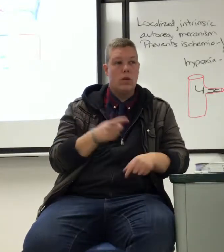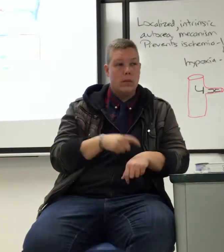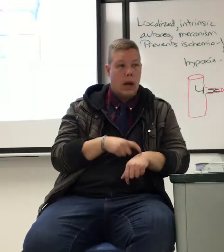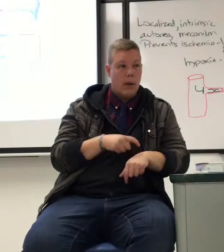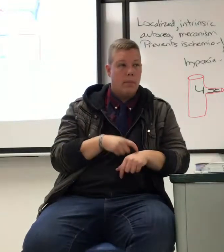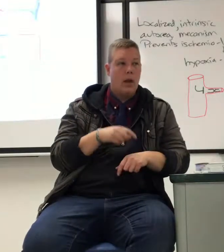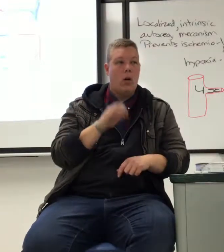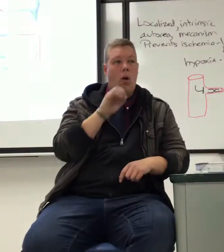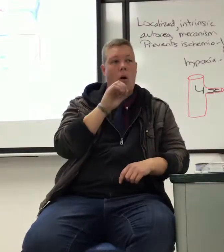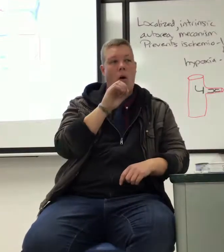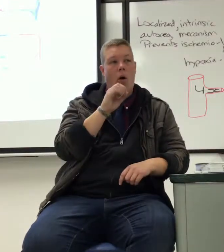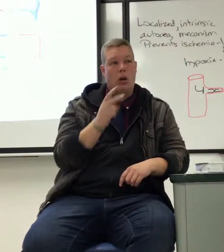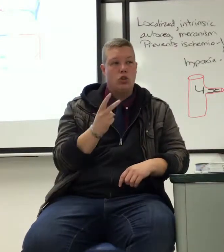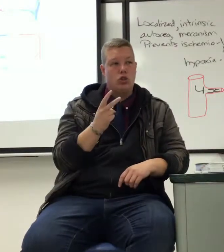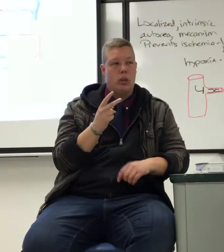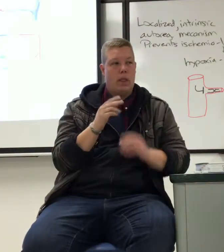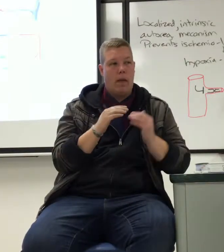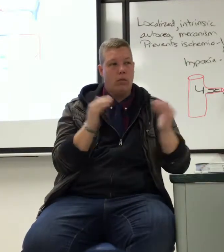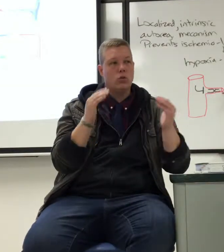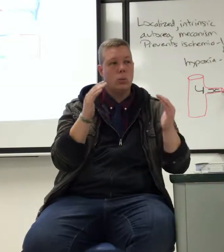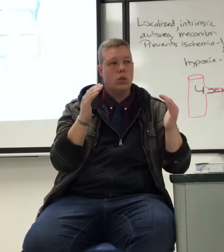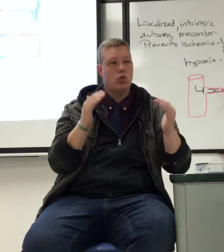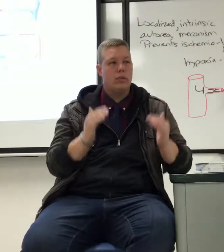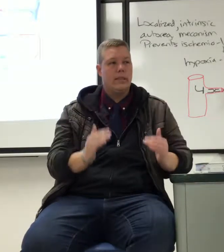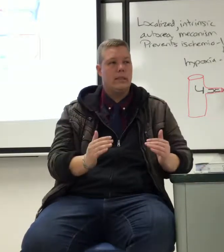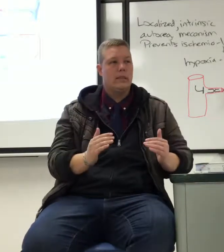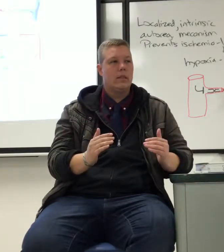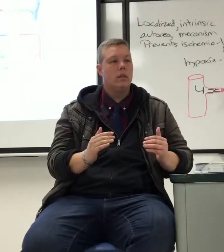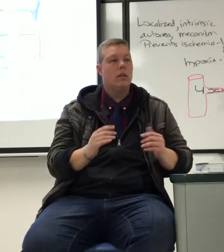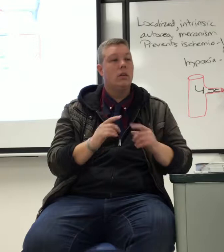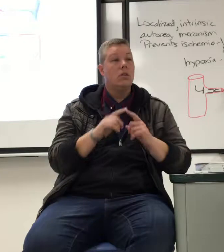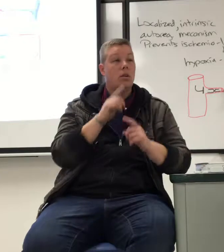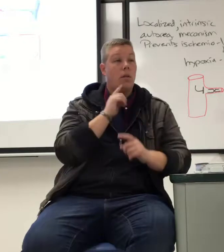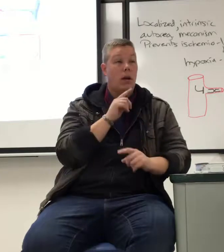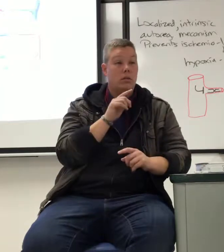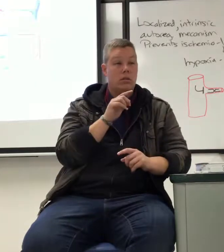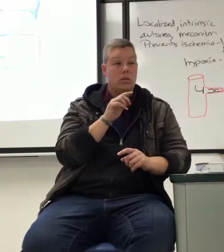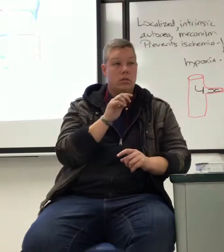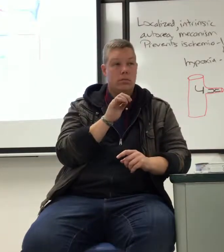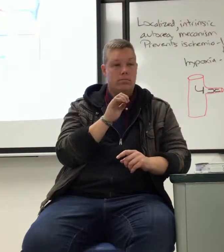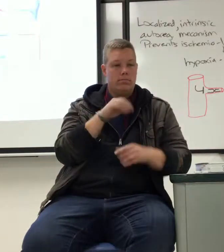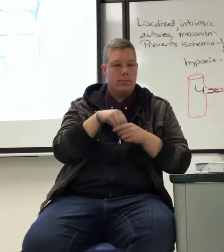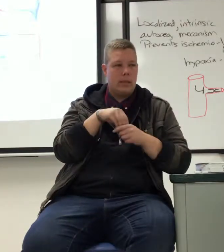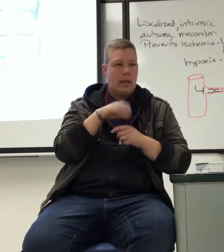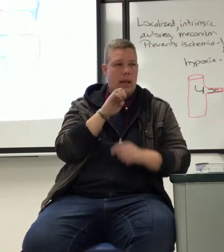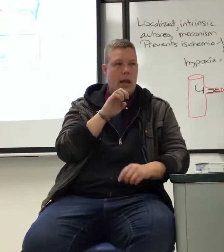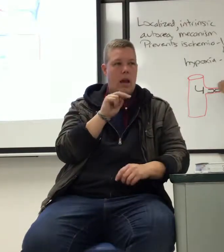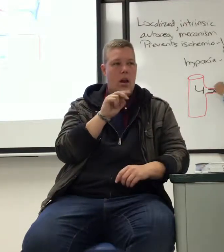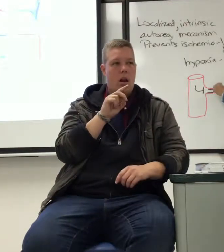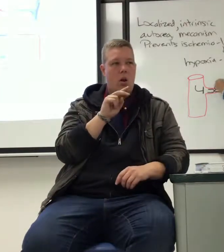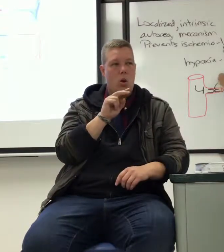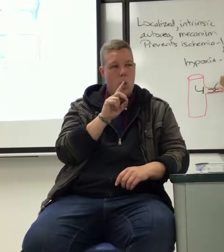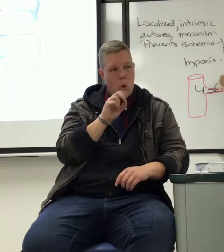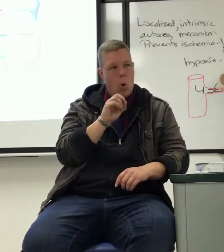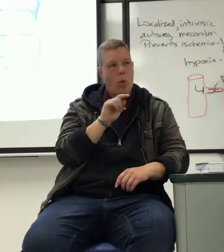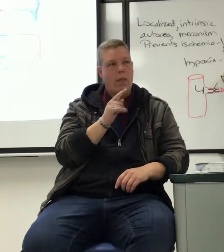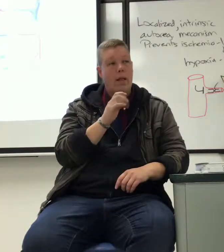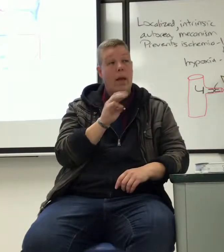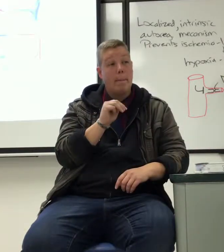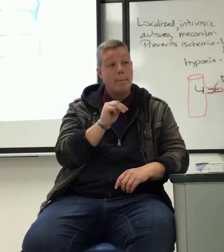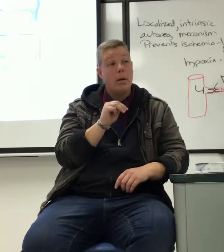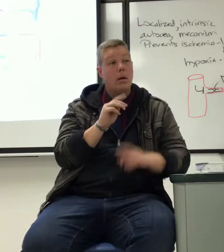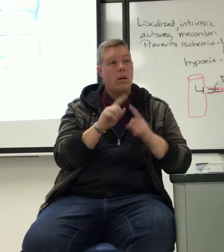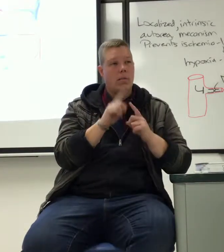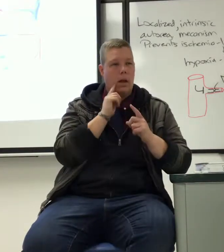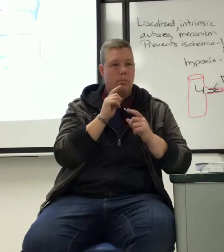to prevent hypoxia, this arterial within the endothelium, the metabolite nitric oxide